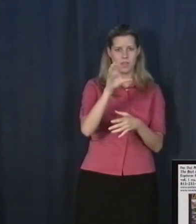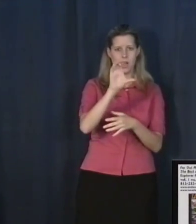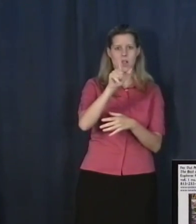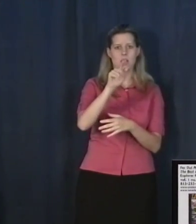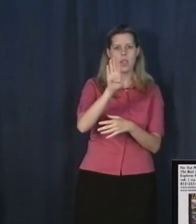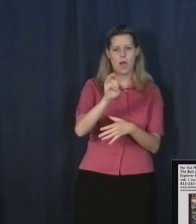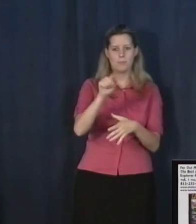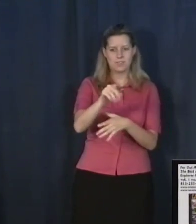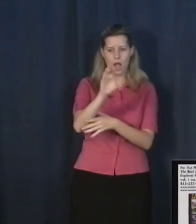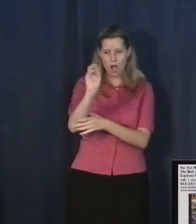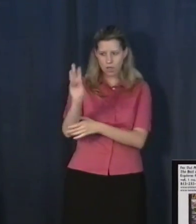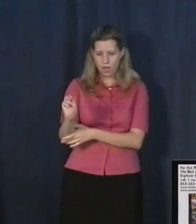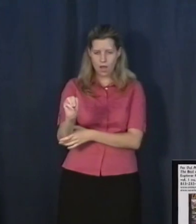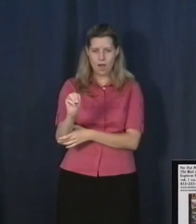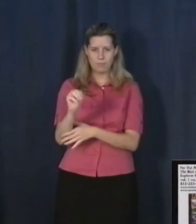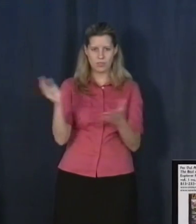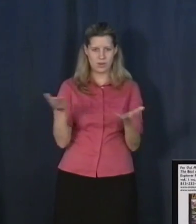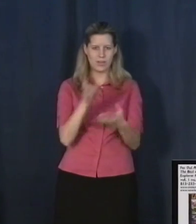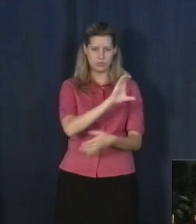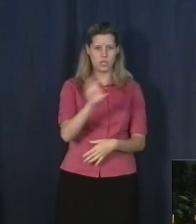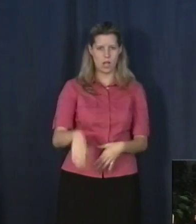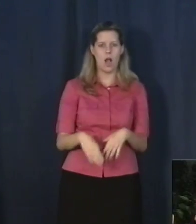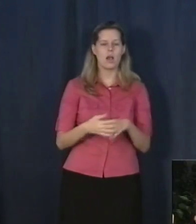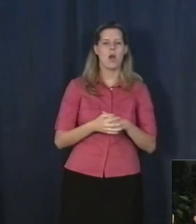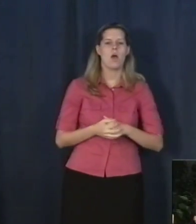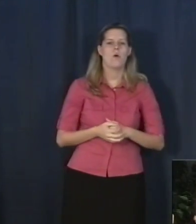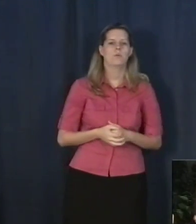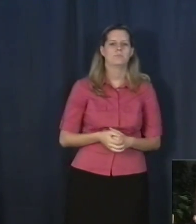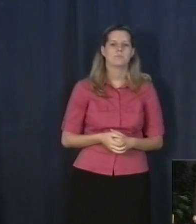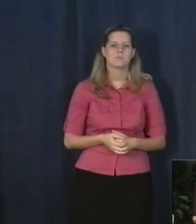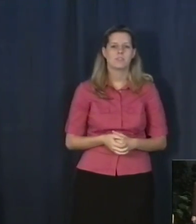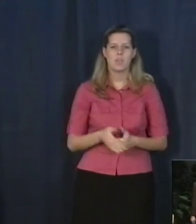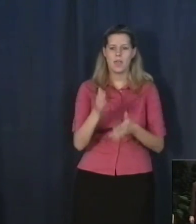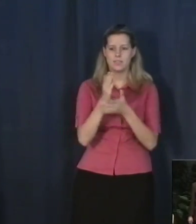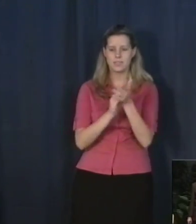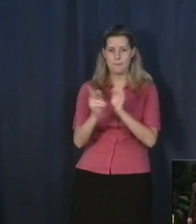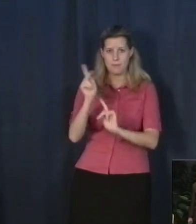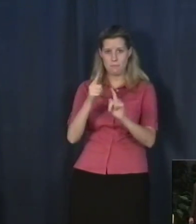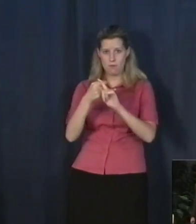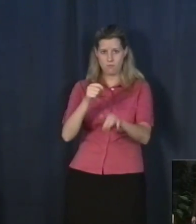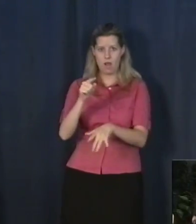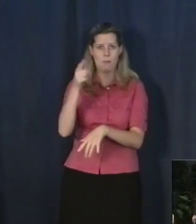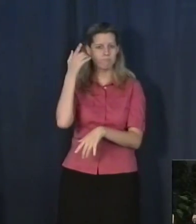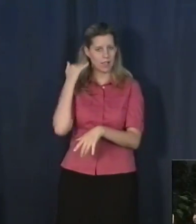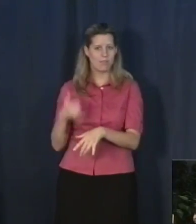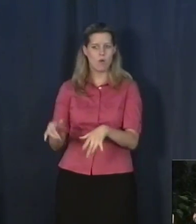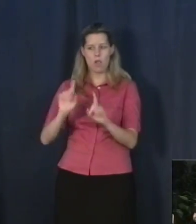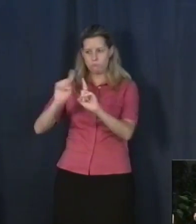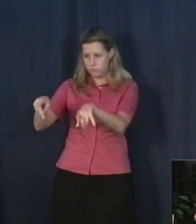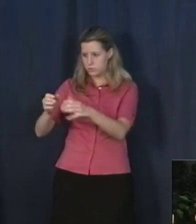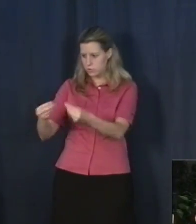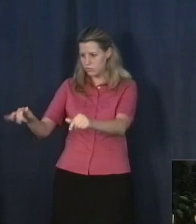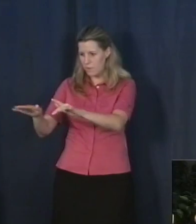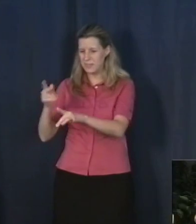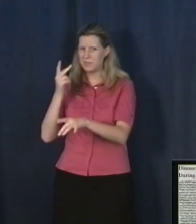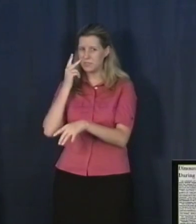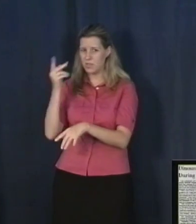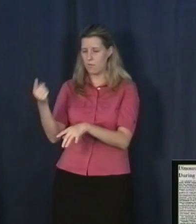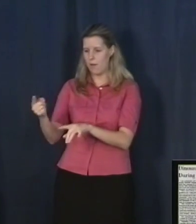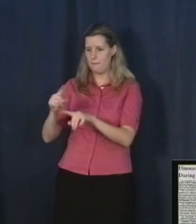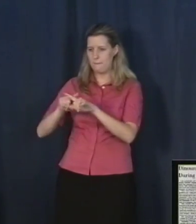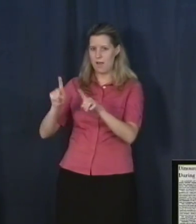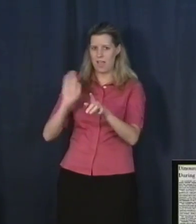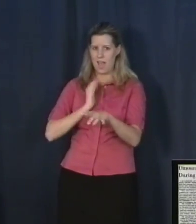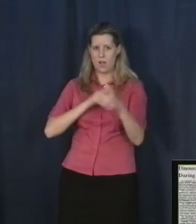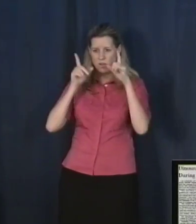worldexplorerclub.com. They're right down here in Chicago, is where their headquarters are, near Chicago. Some guys from Los Angeles went to the swamp and said, look, we saw one, but our